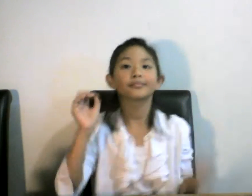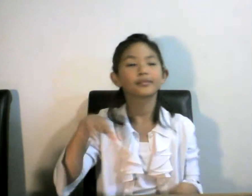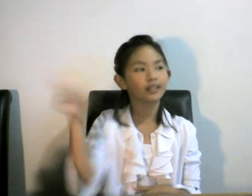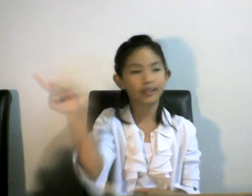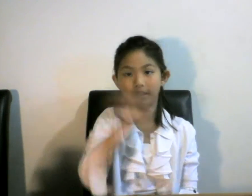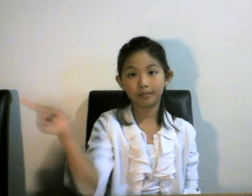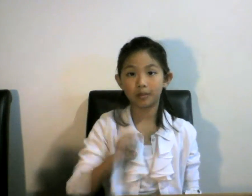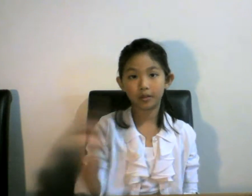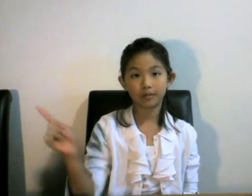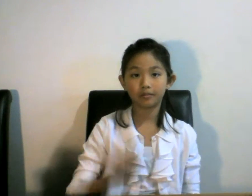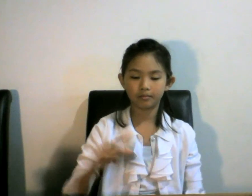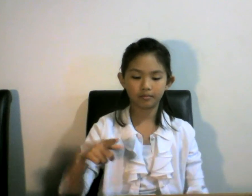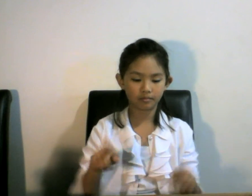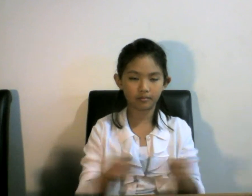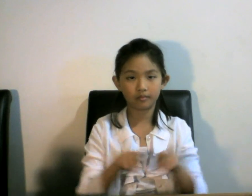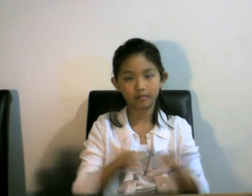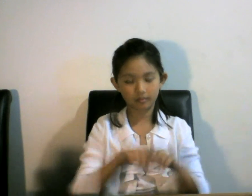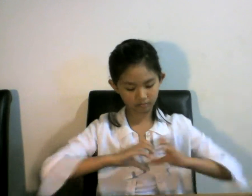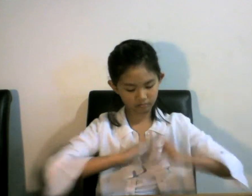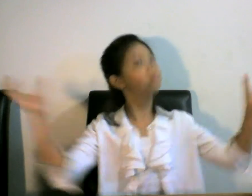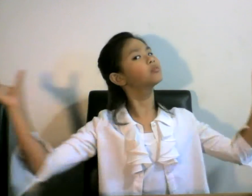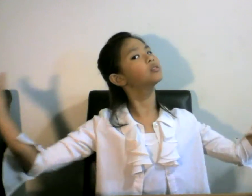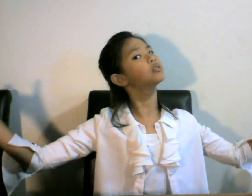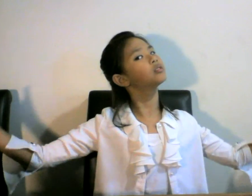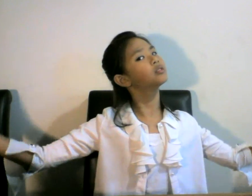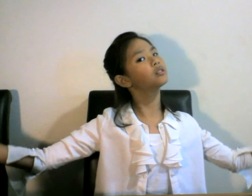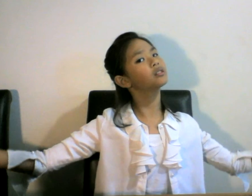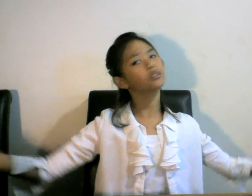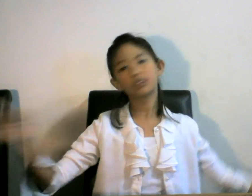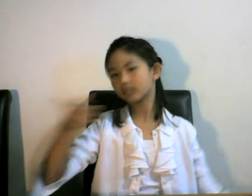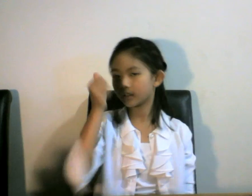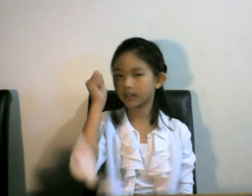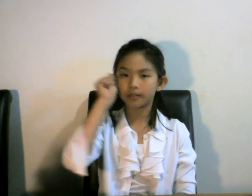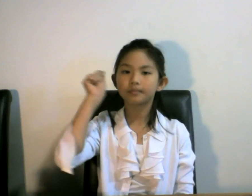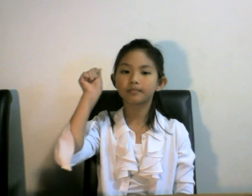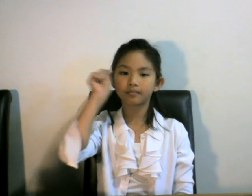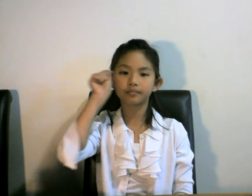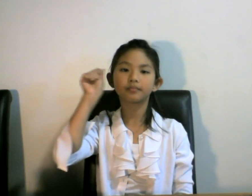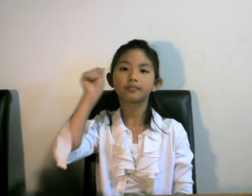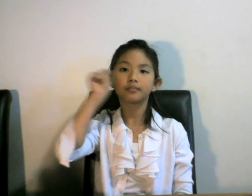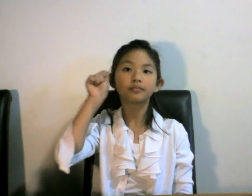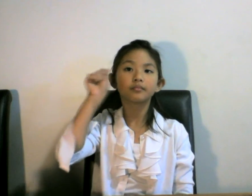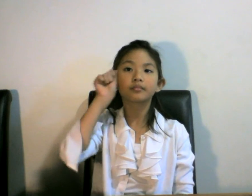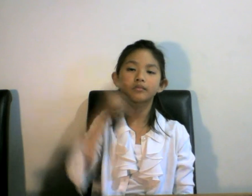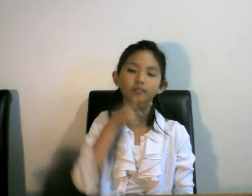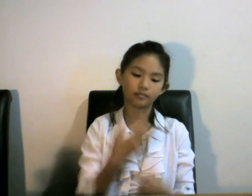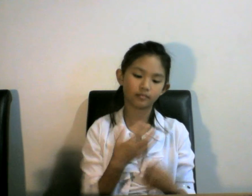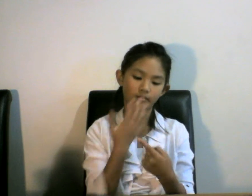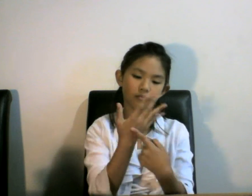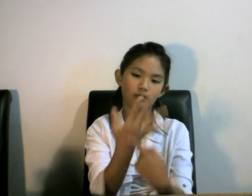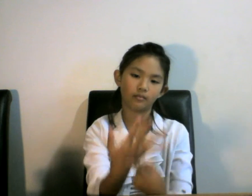a lightning bolt, your heart will glow, and when it's time to go, you just gotta